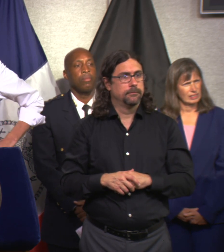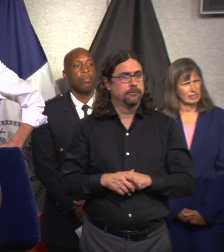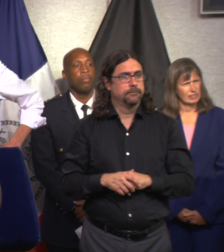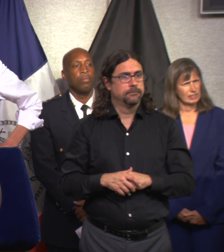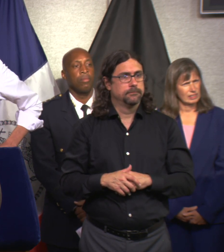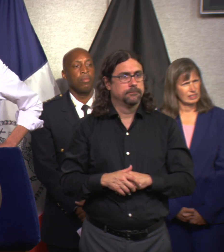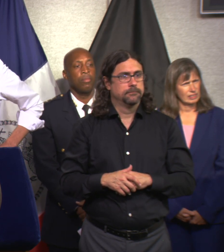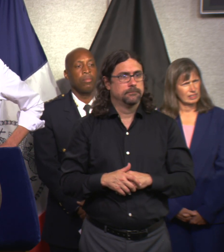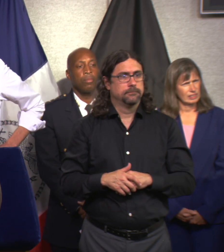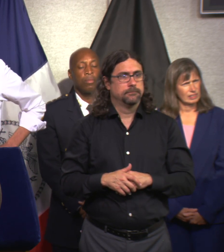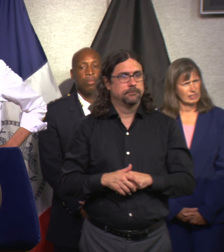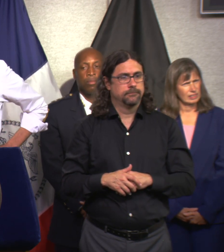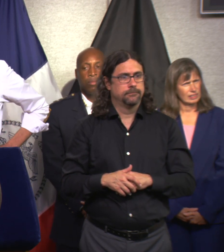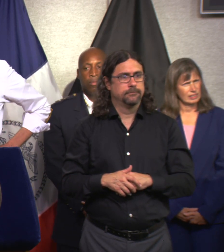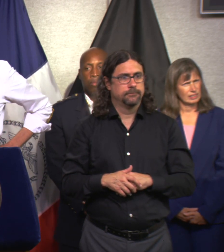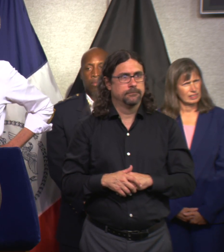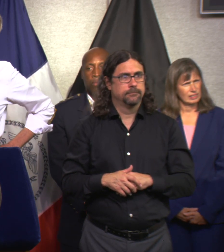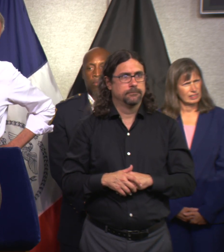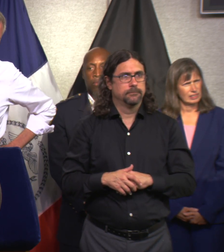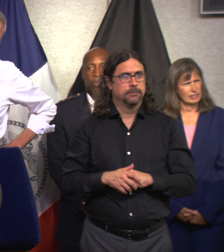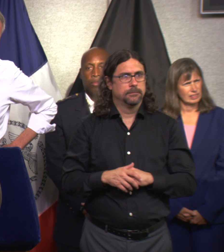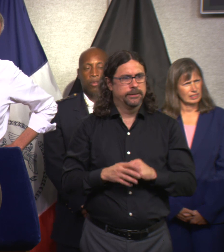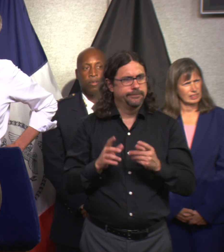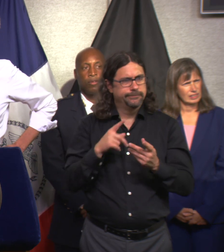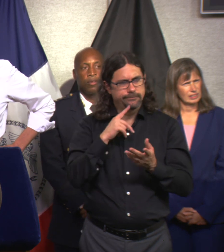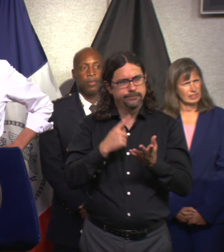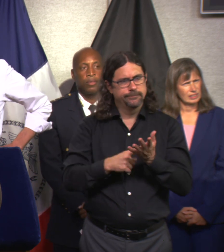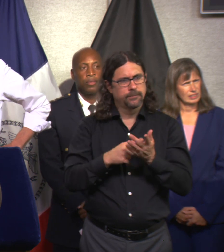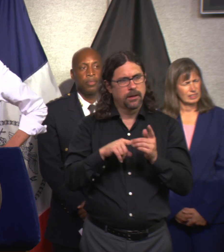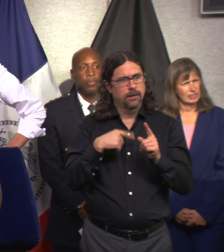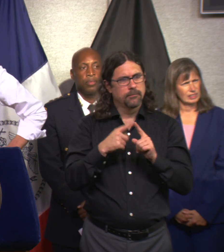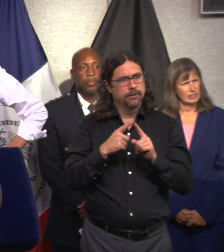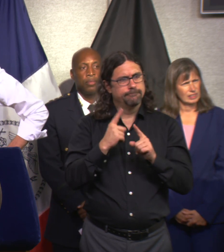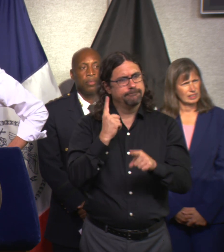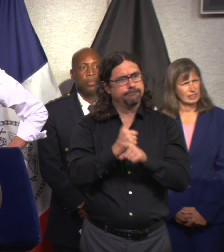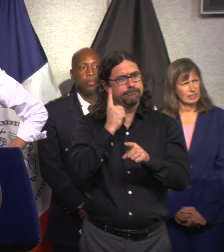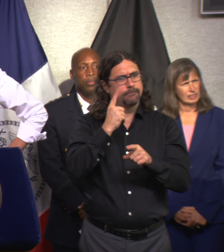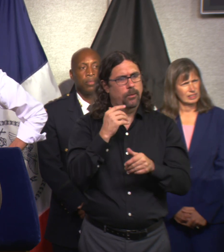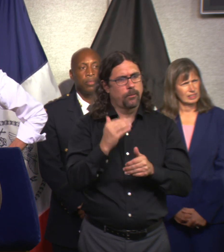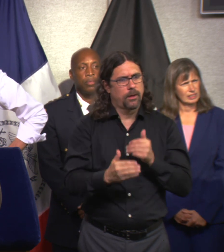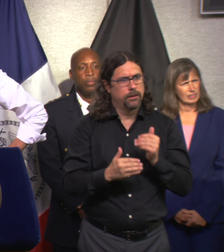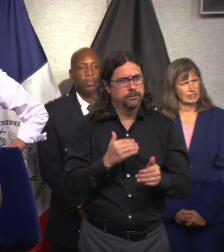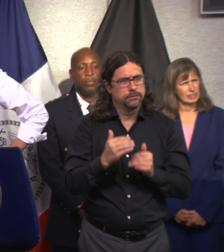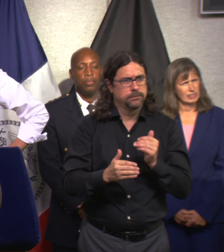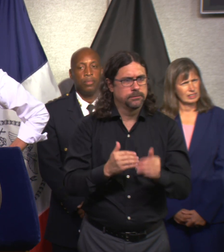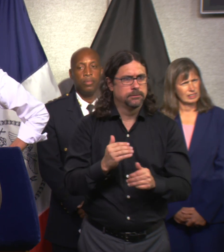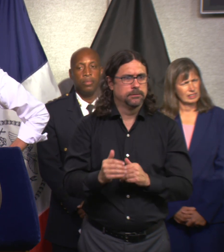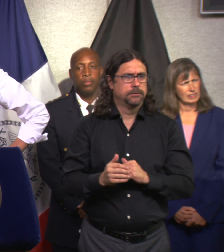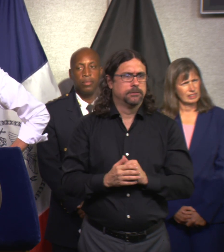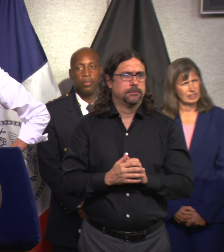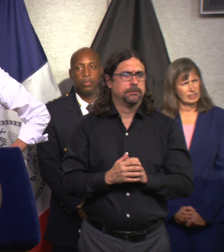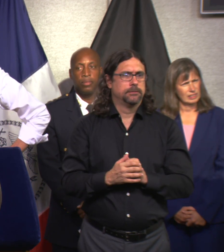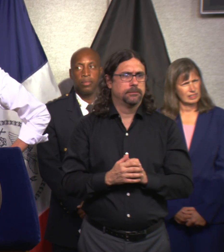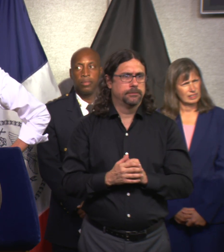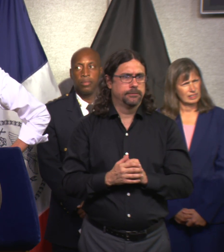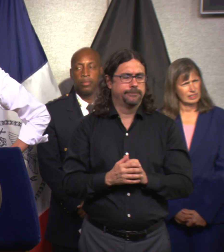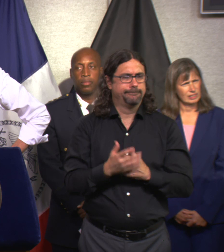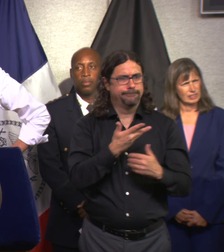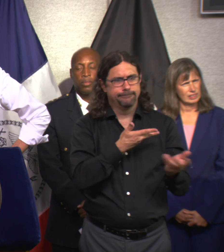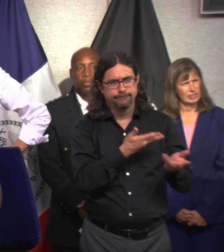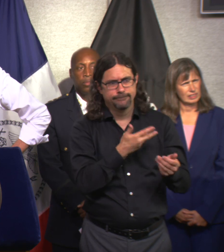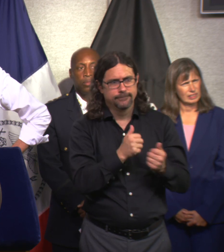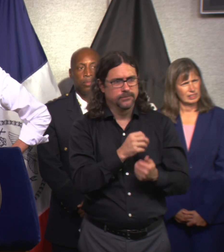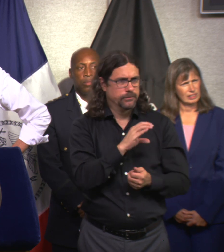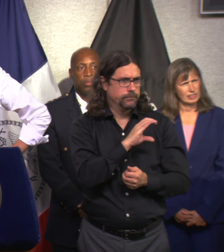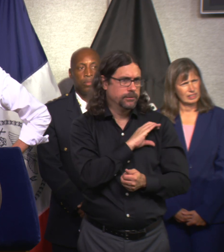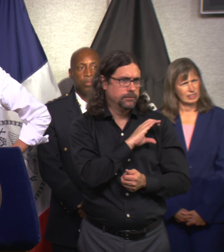that Daniel Pantaleo is entitled to and all the rules and regulations with the police department. But what do you tell the family now that we've waited this long, 5 years, and they